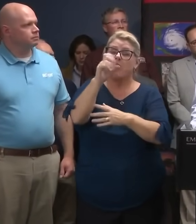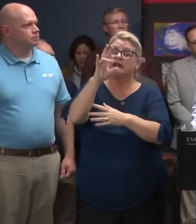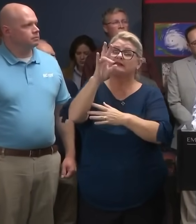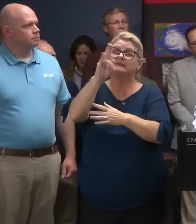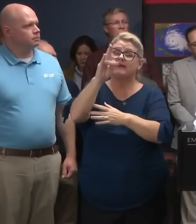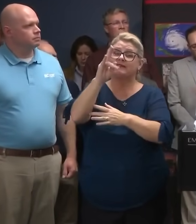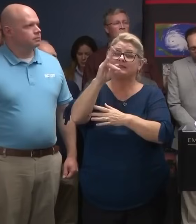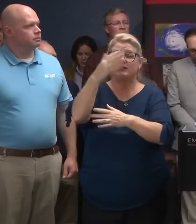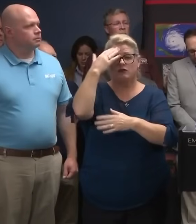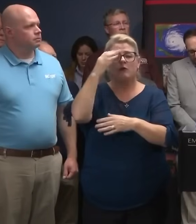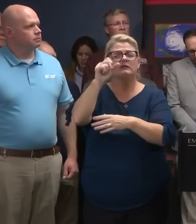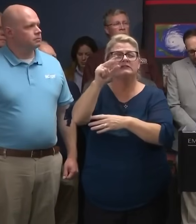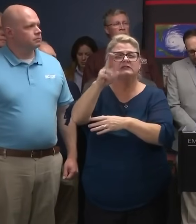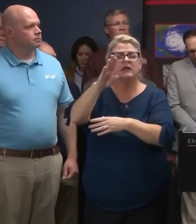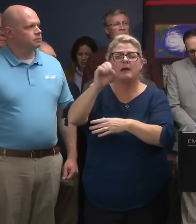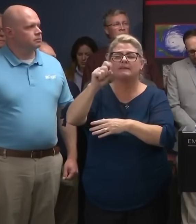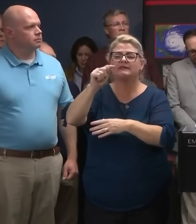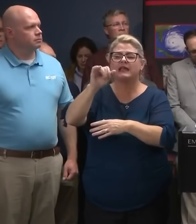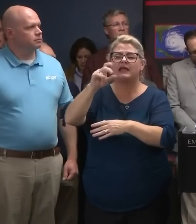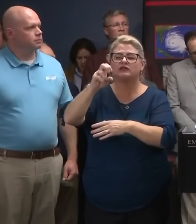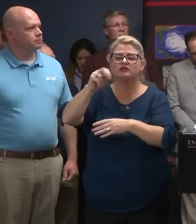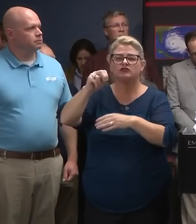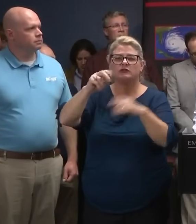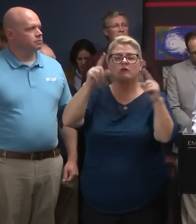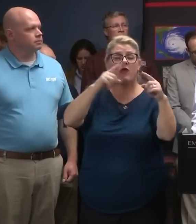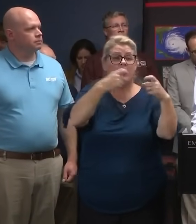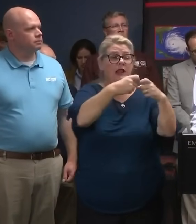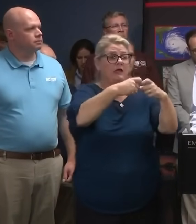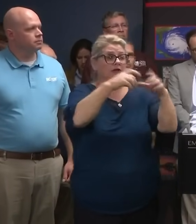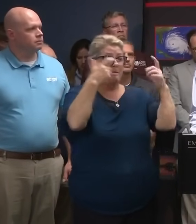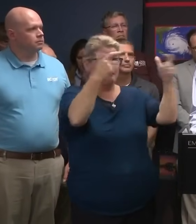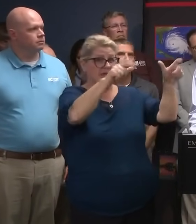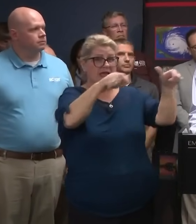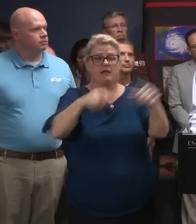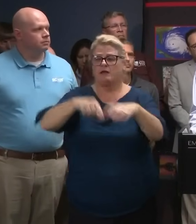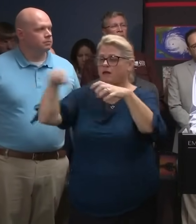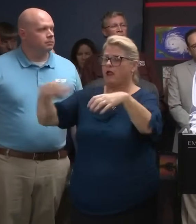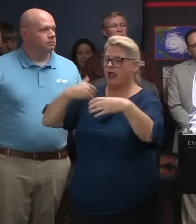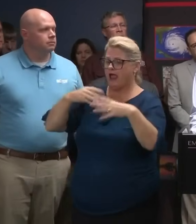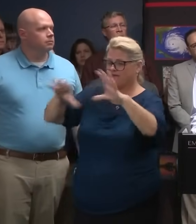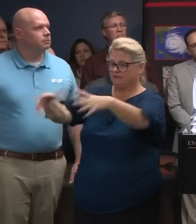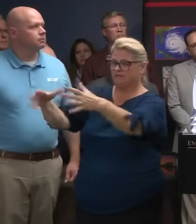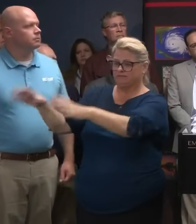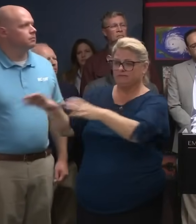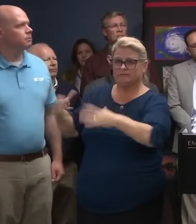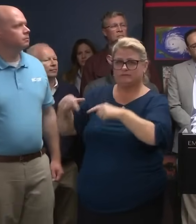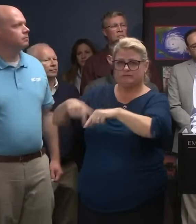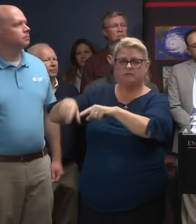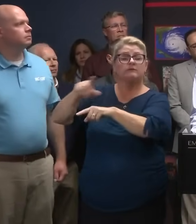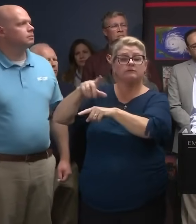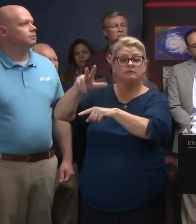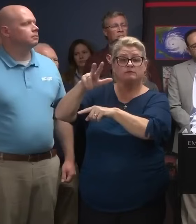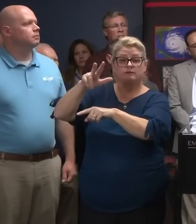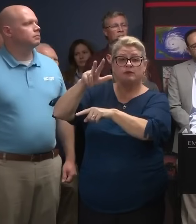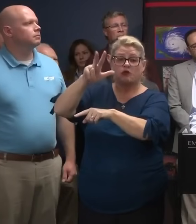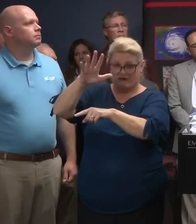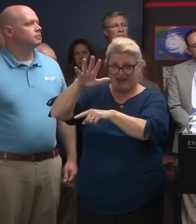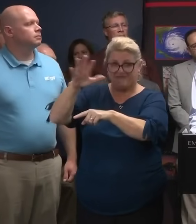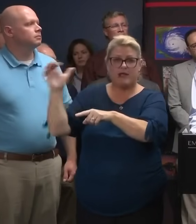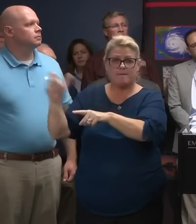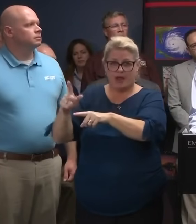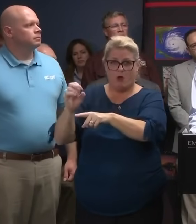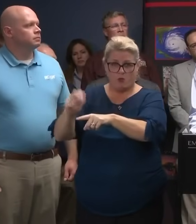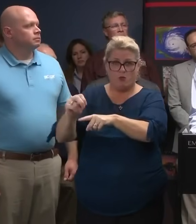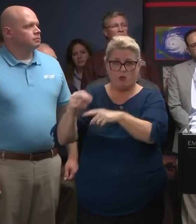substations out of service yesterday, and we brought back 35 of those this morning. And to date, we have restored about 50% of the substations